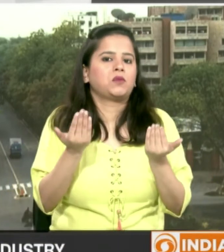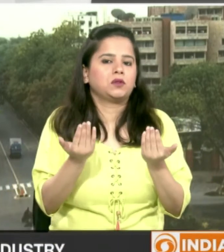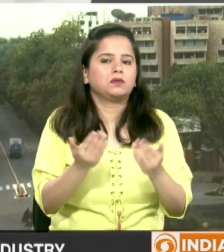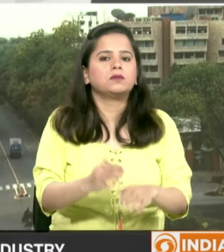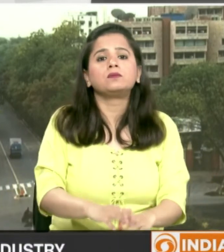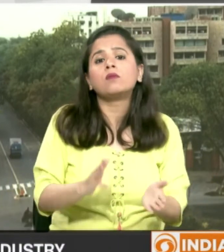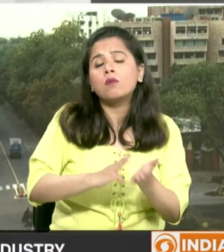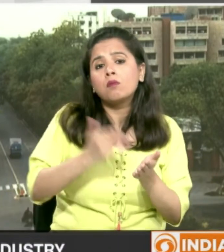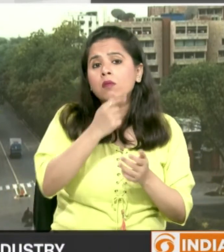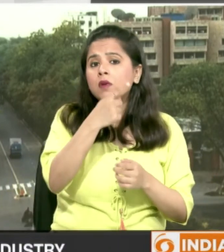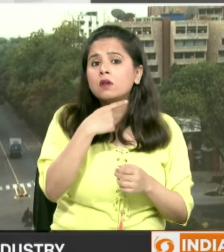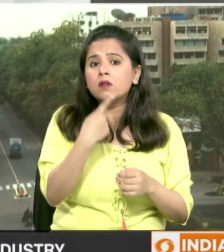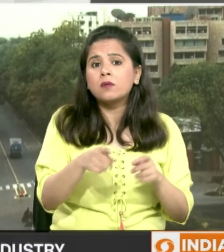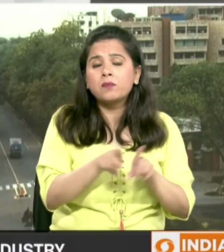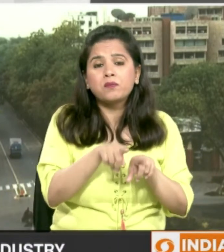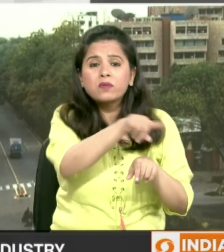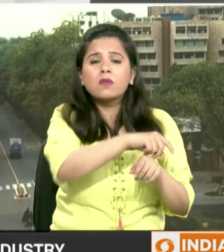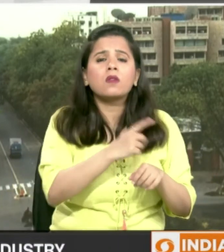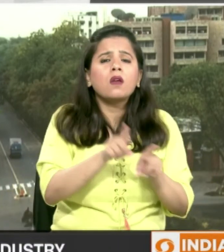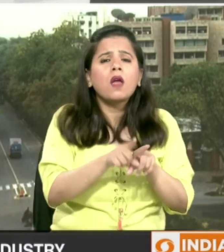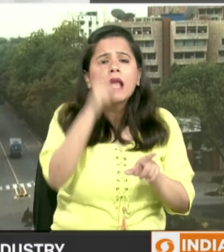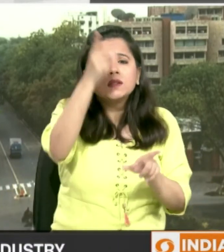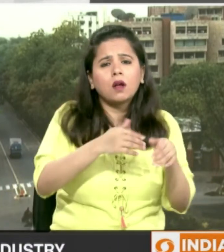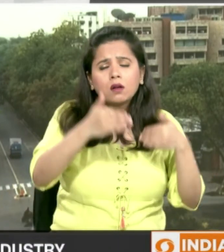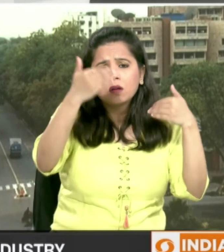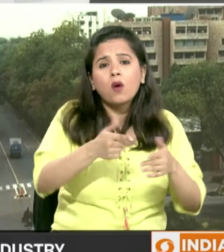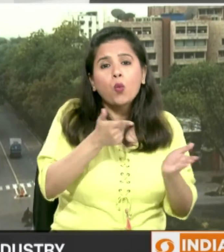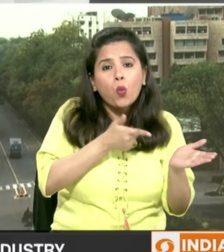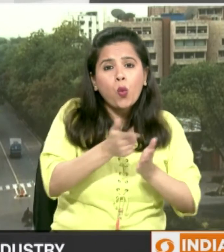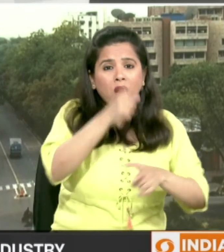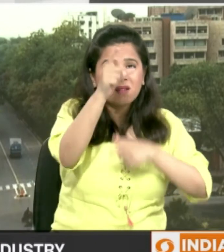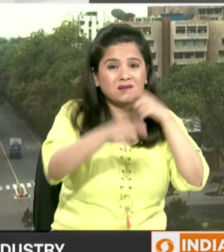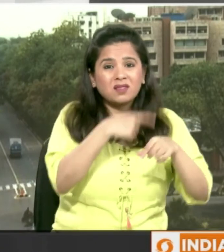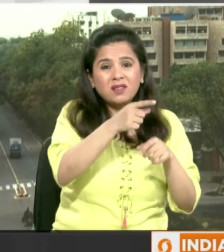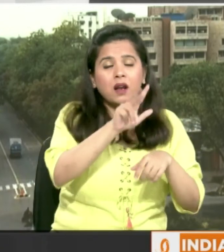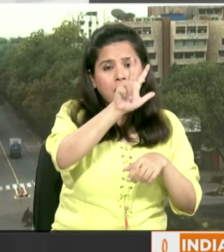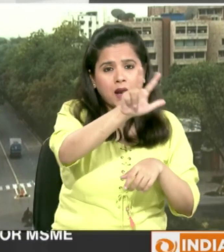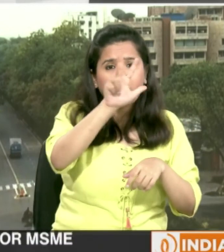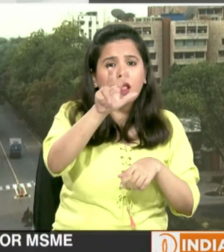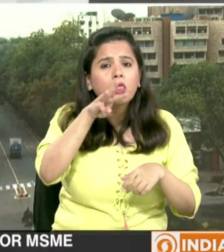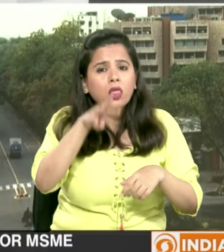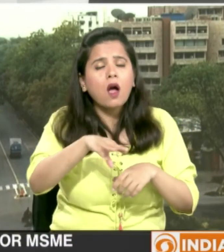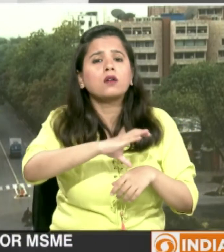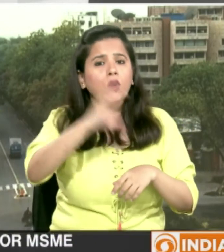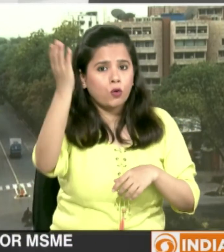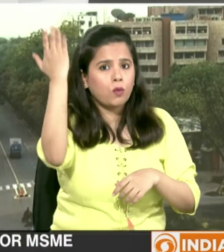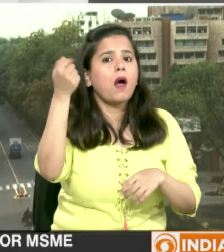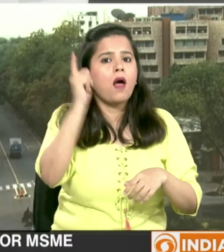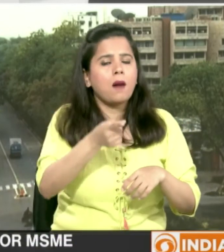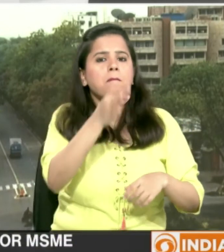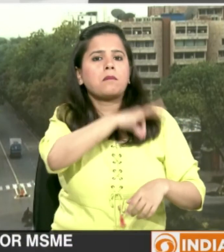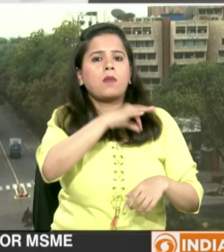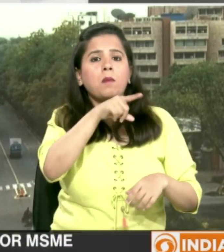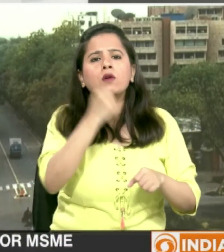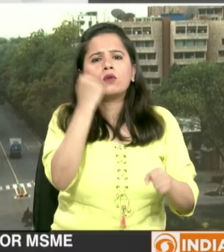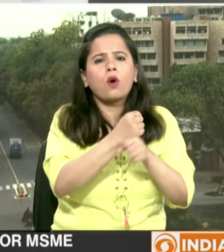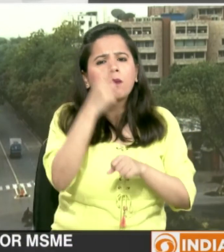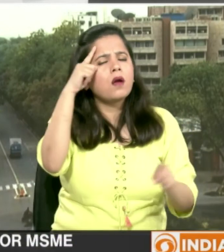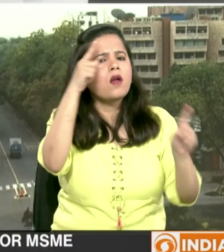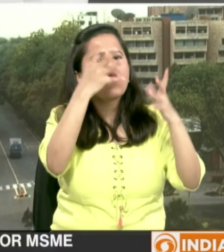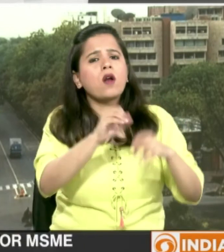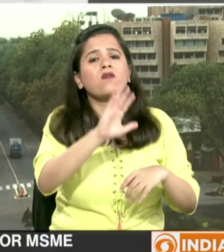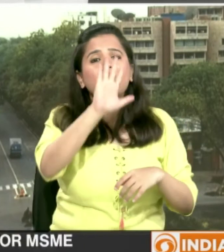The minister said that the turnover of the village industry has been around 88,000 crore rupees, which the government aspires to take forward to 5